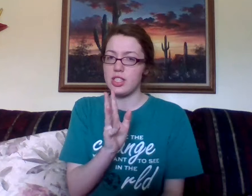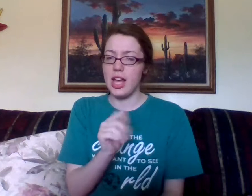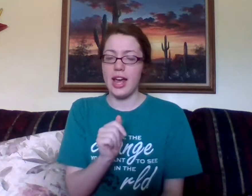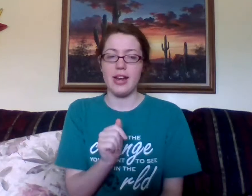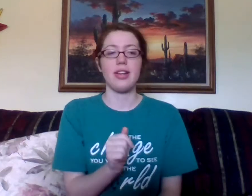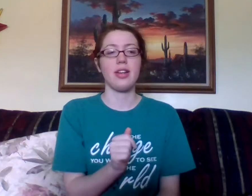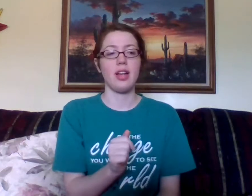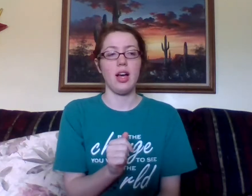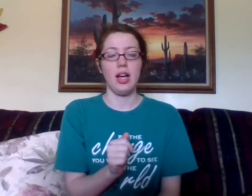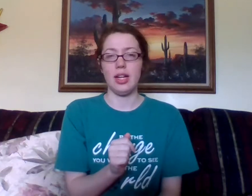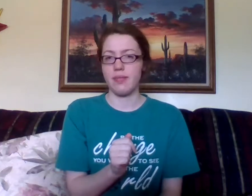said, uh,